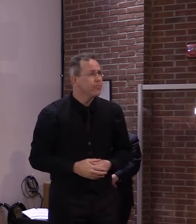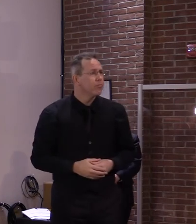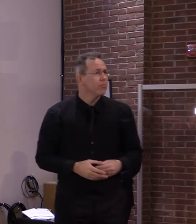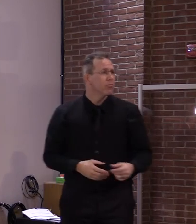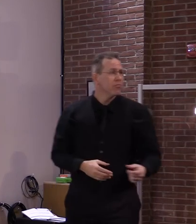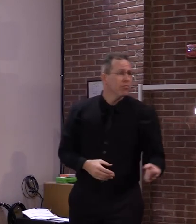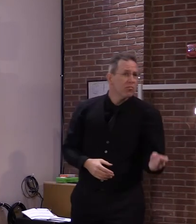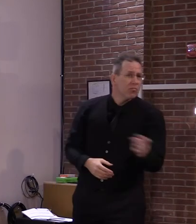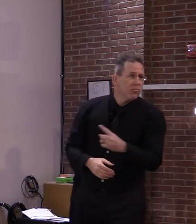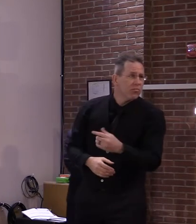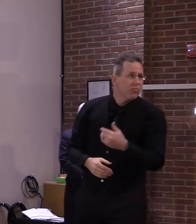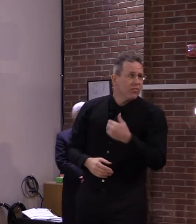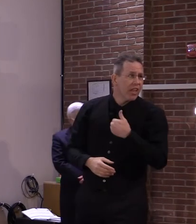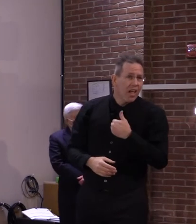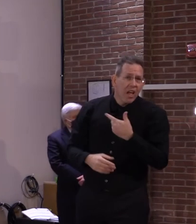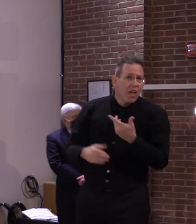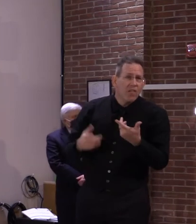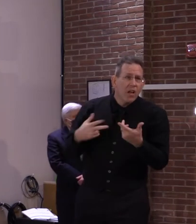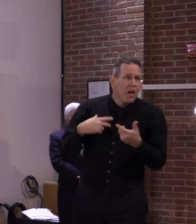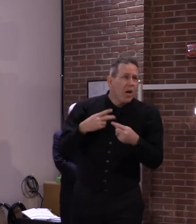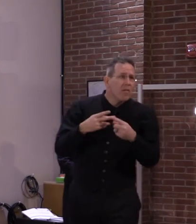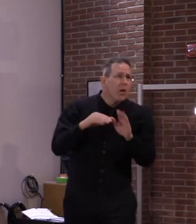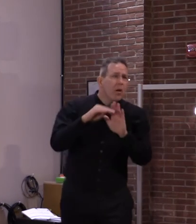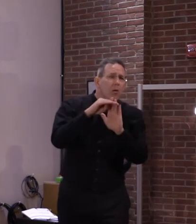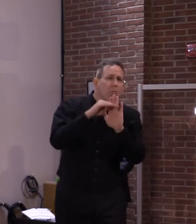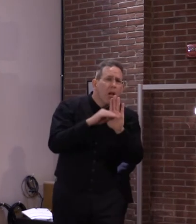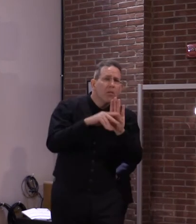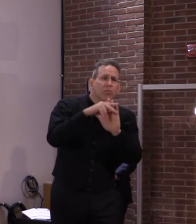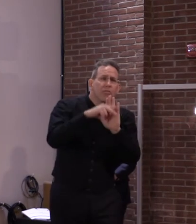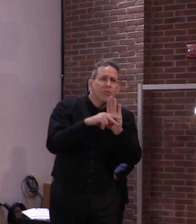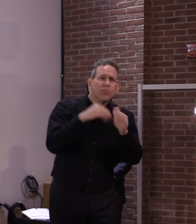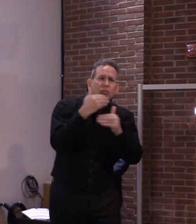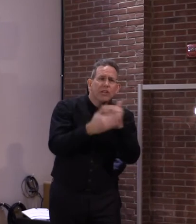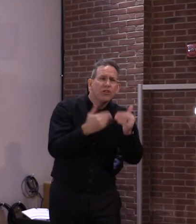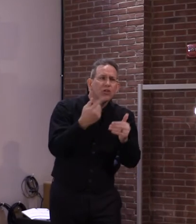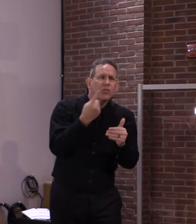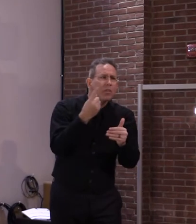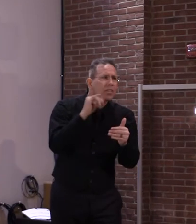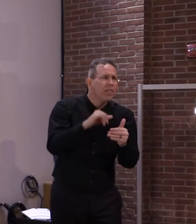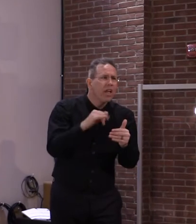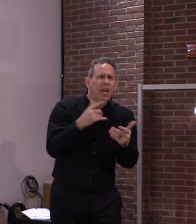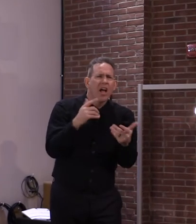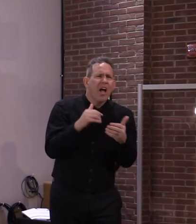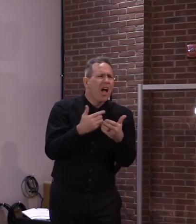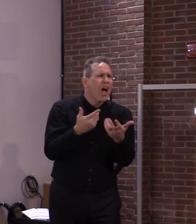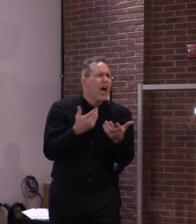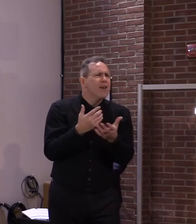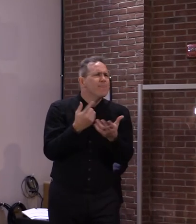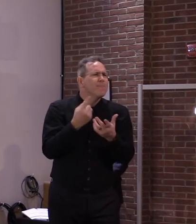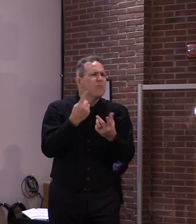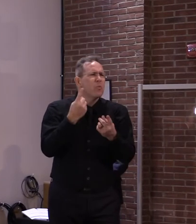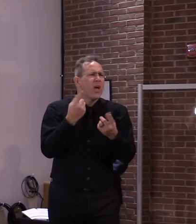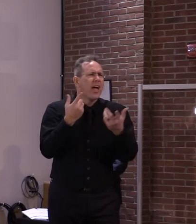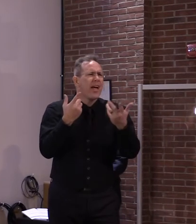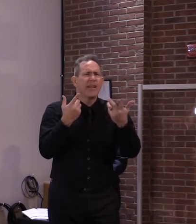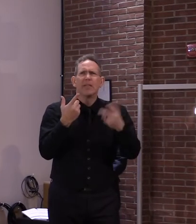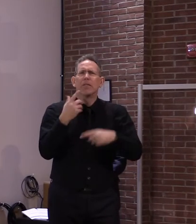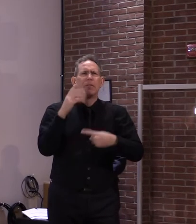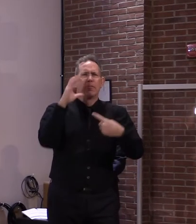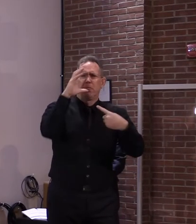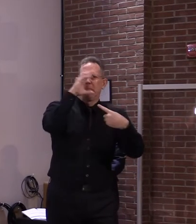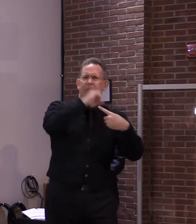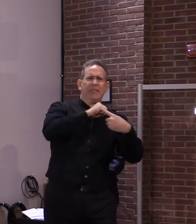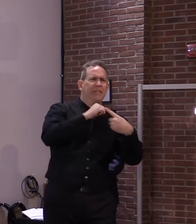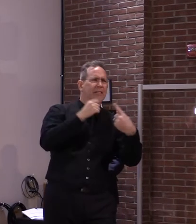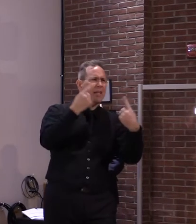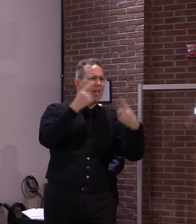been uh quality control protocols is it they were just missed or i'm just trying to understand again i think that's part of